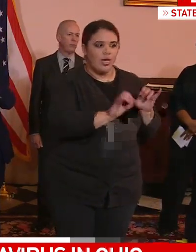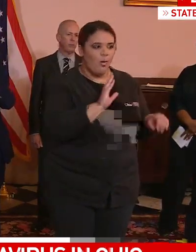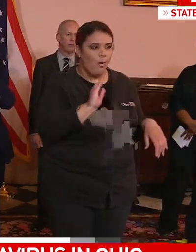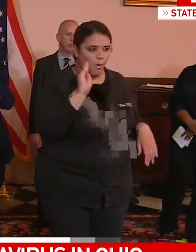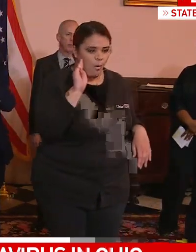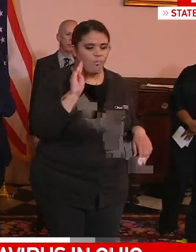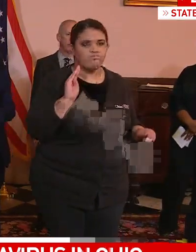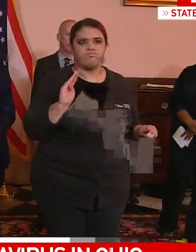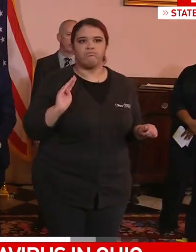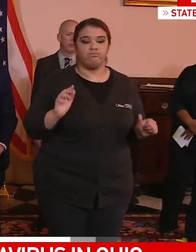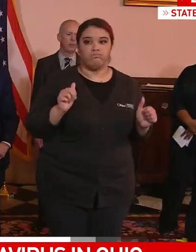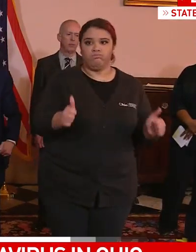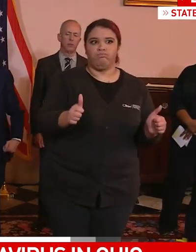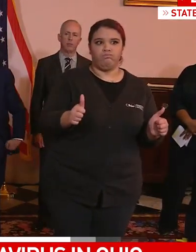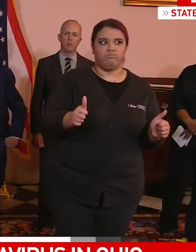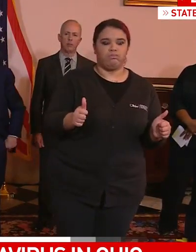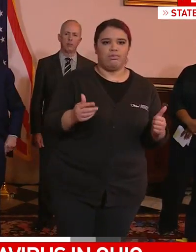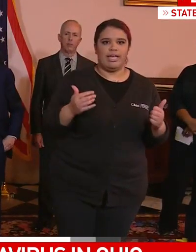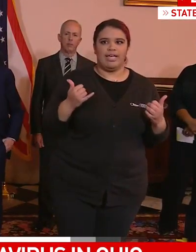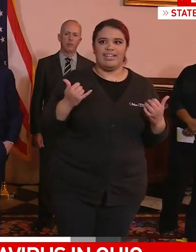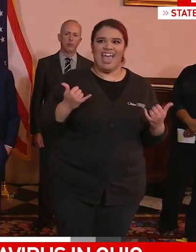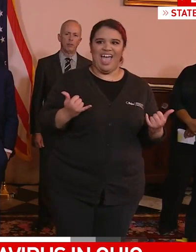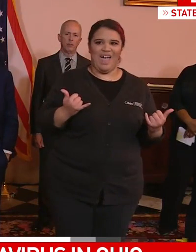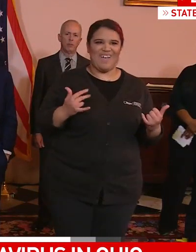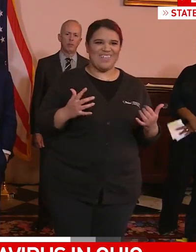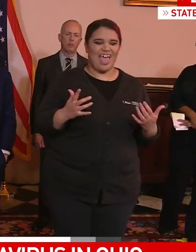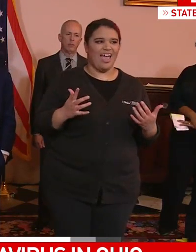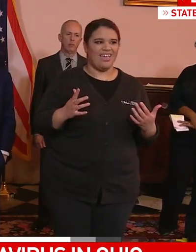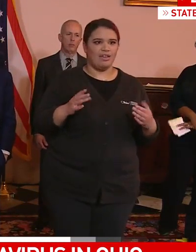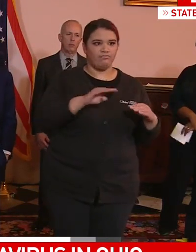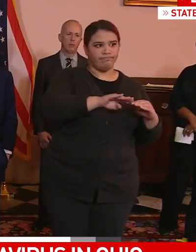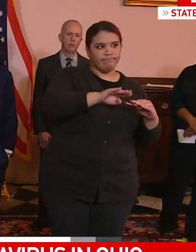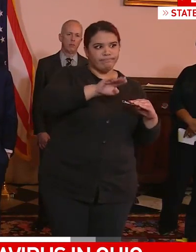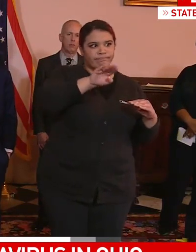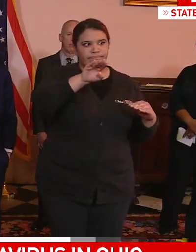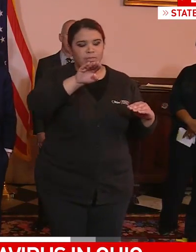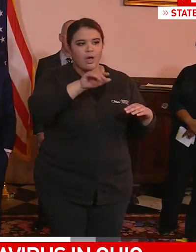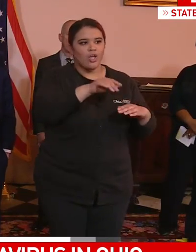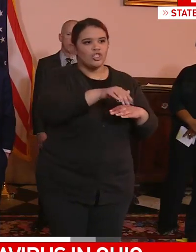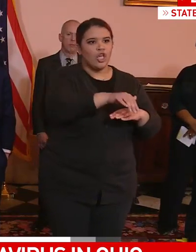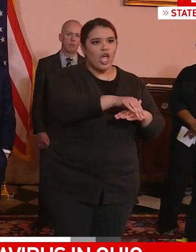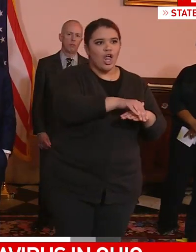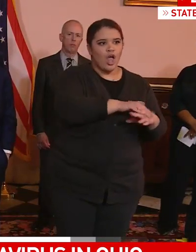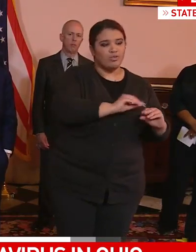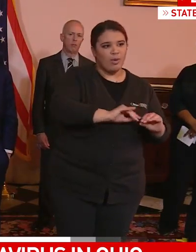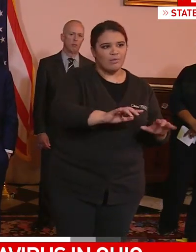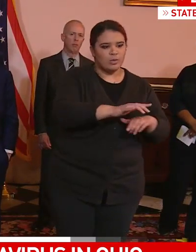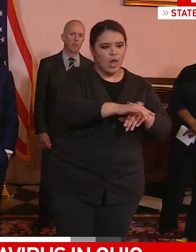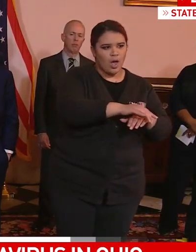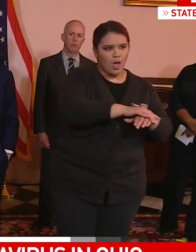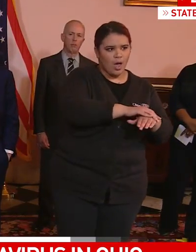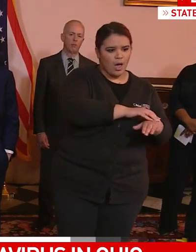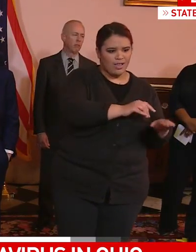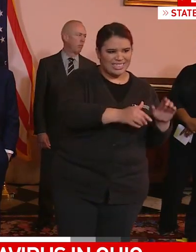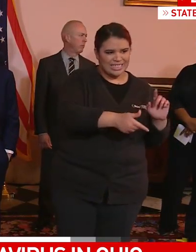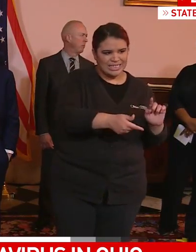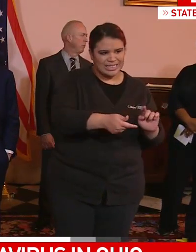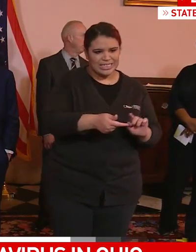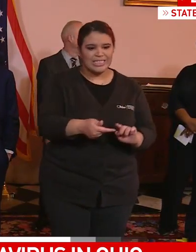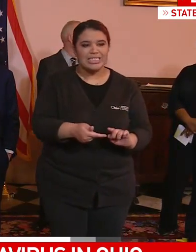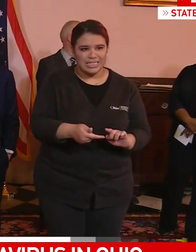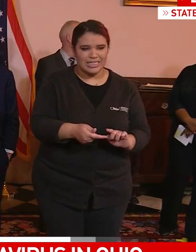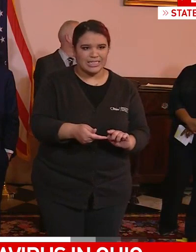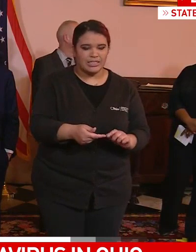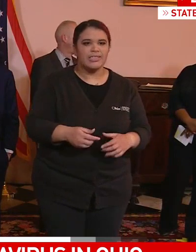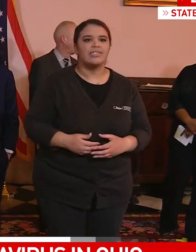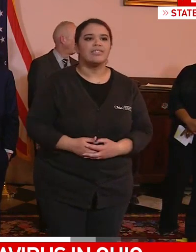long haul, and it is an unprecedented situation. So I think, what we do in these